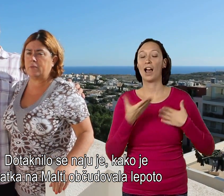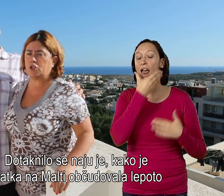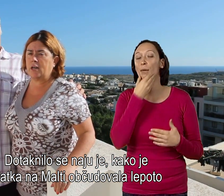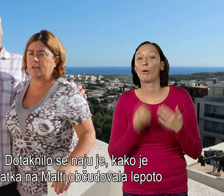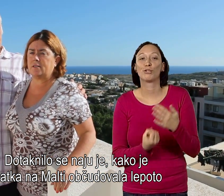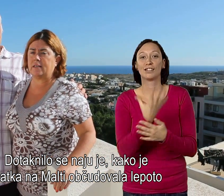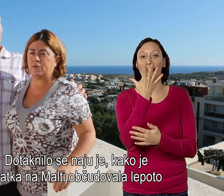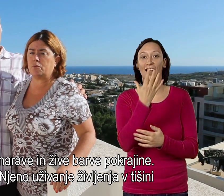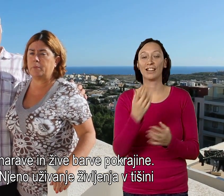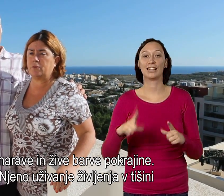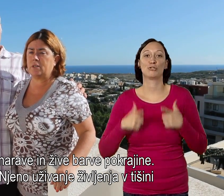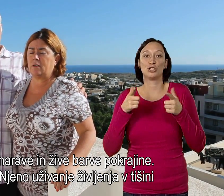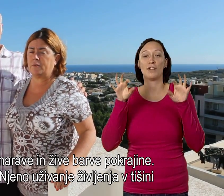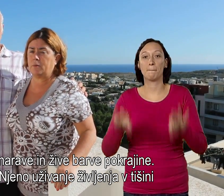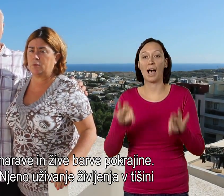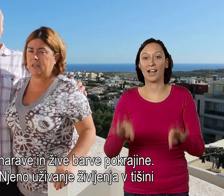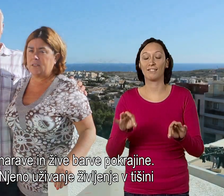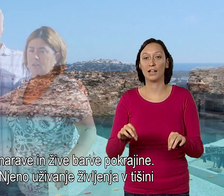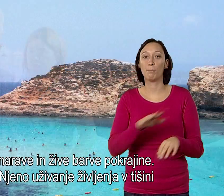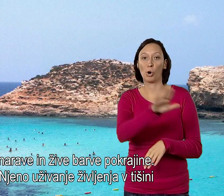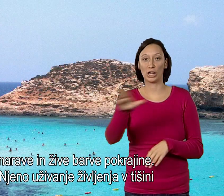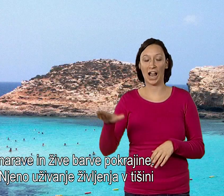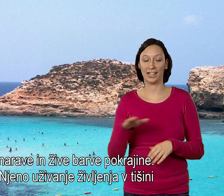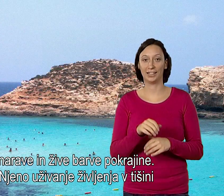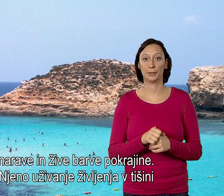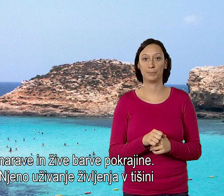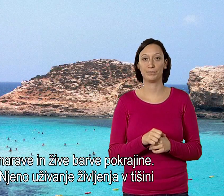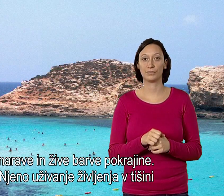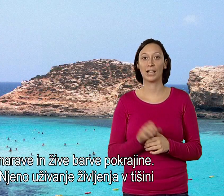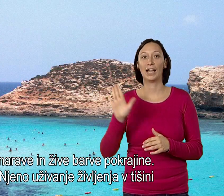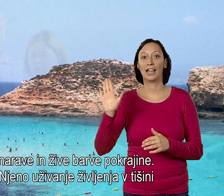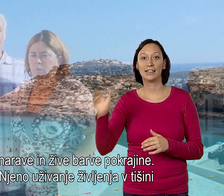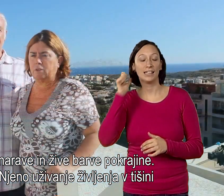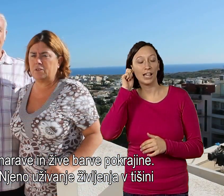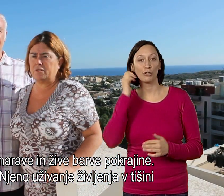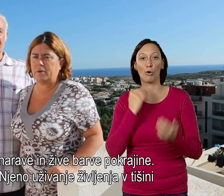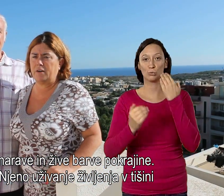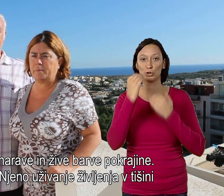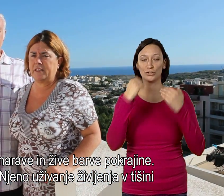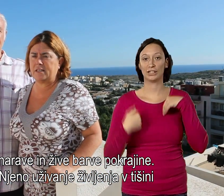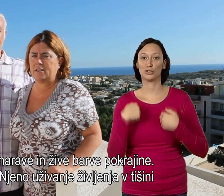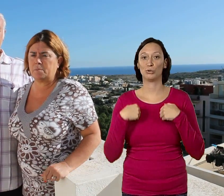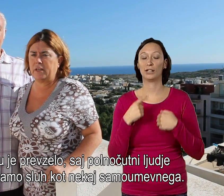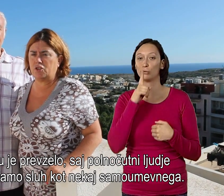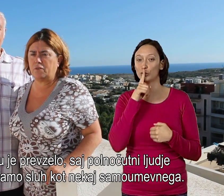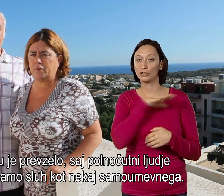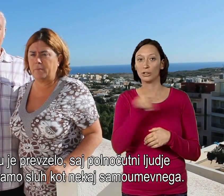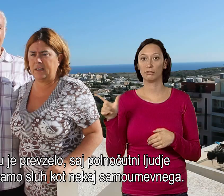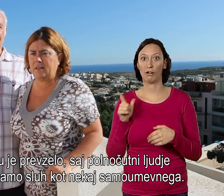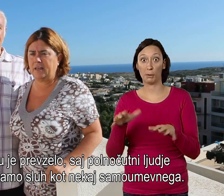rich colours and natural beauty of the Maltese countryside. Her silent world derived intense pleasure from many